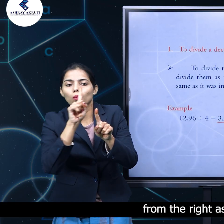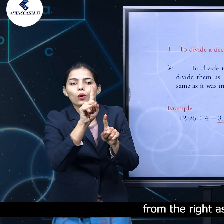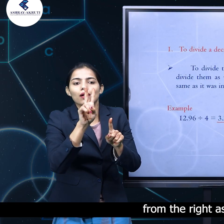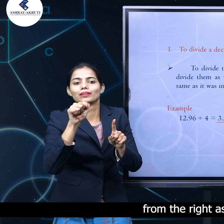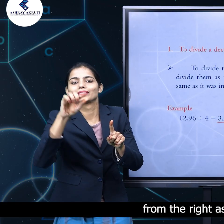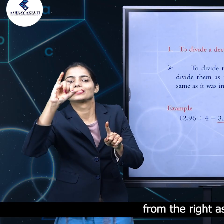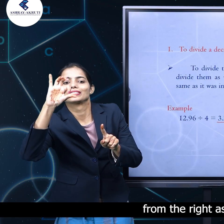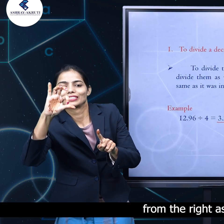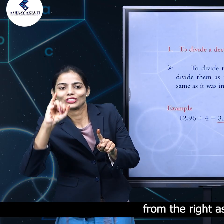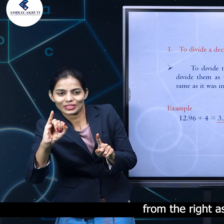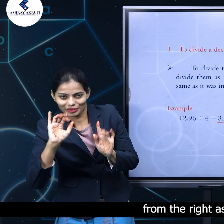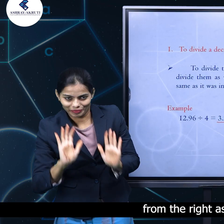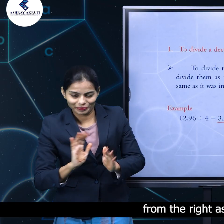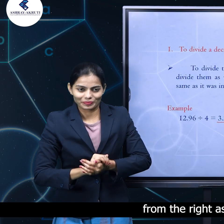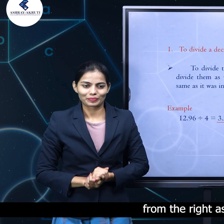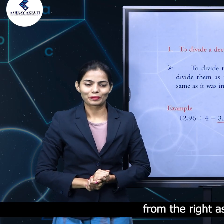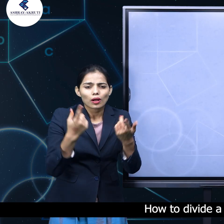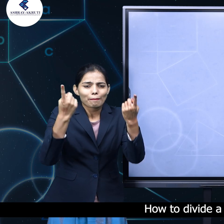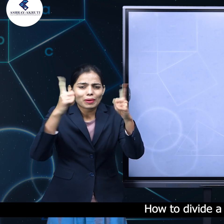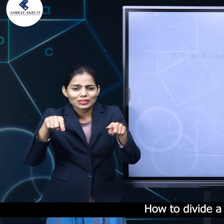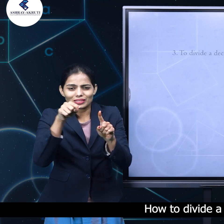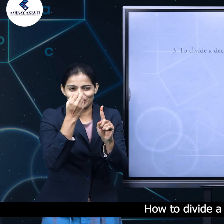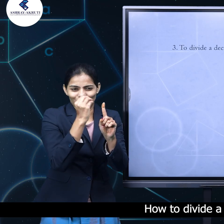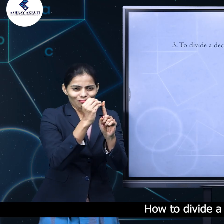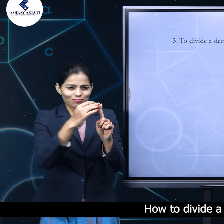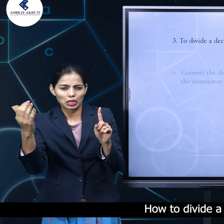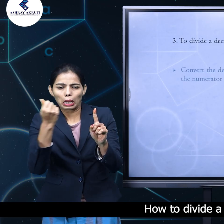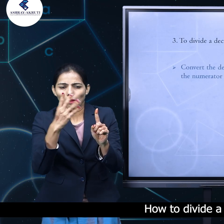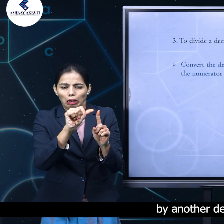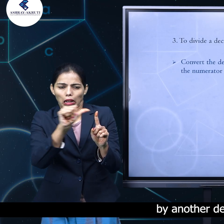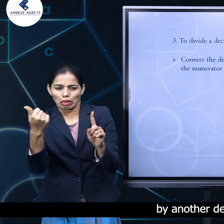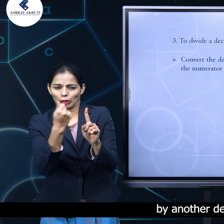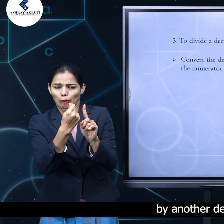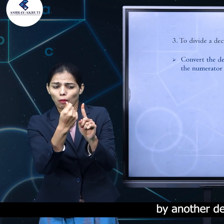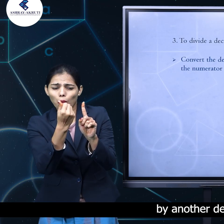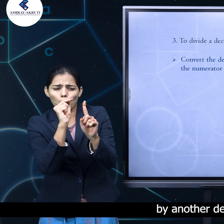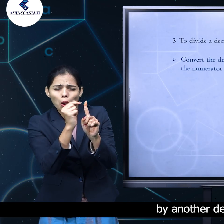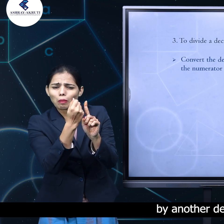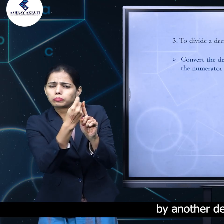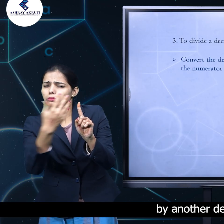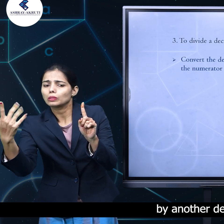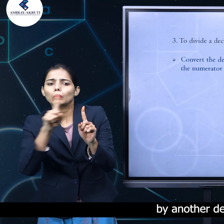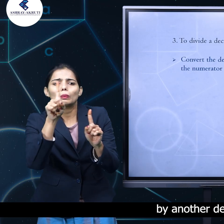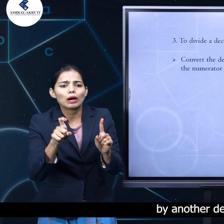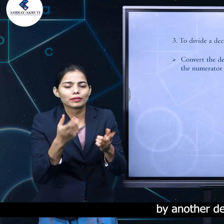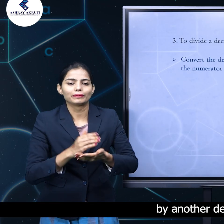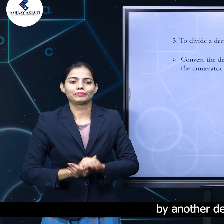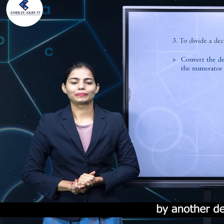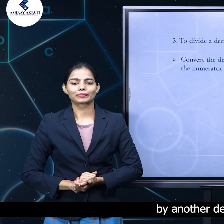it was in 12.96. To divide a decimal number by another decimal number.